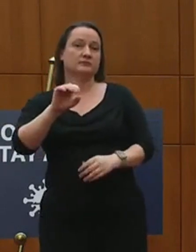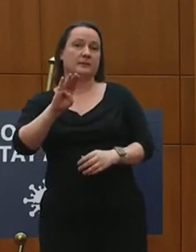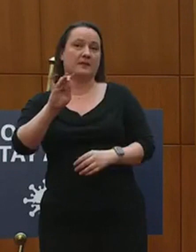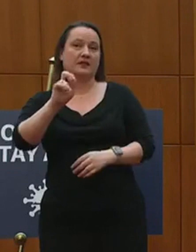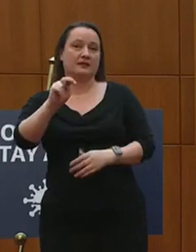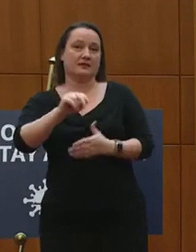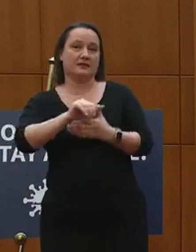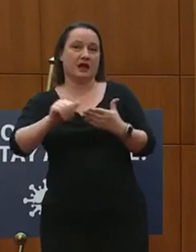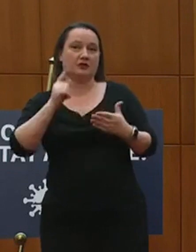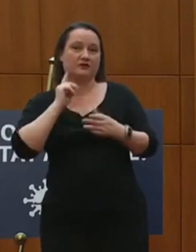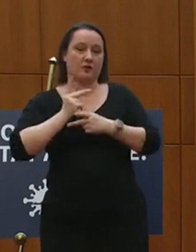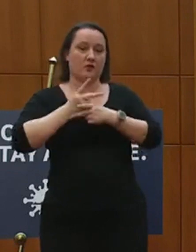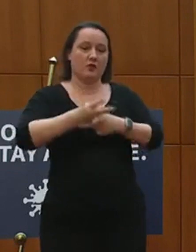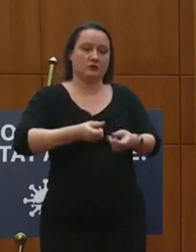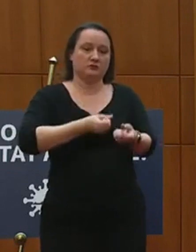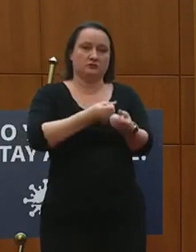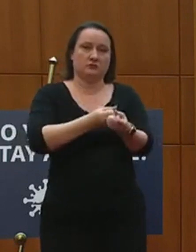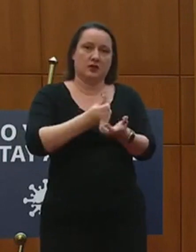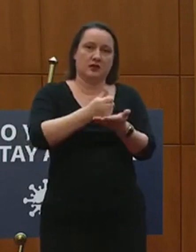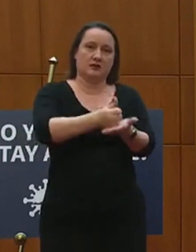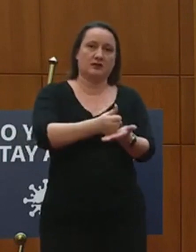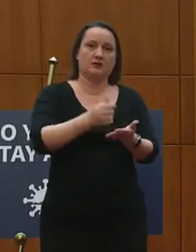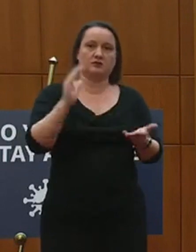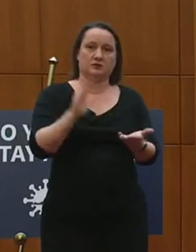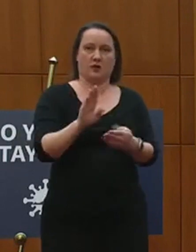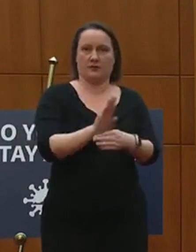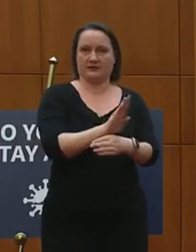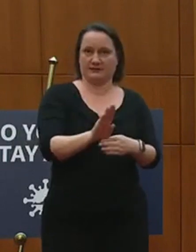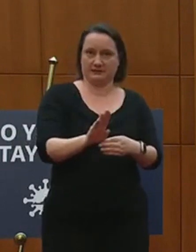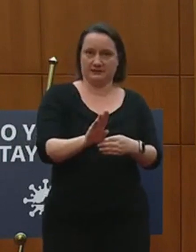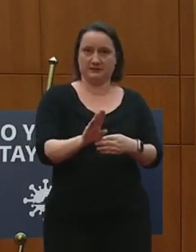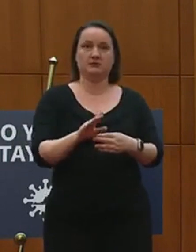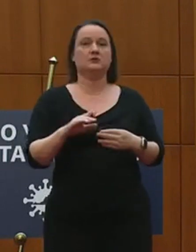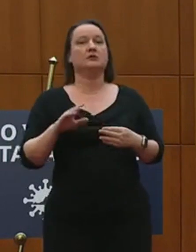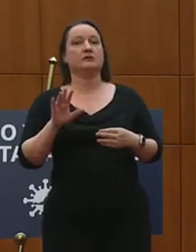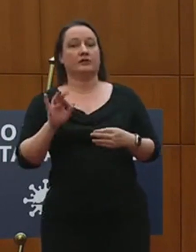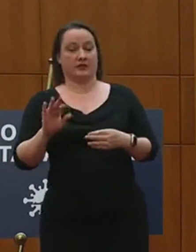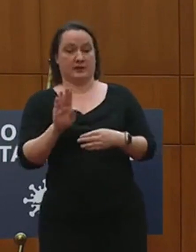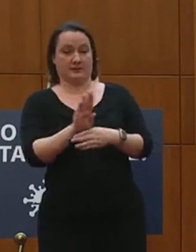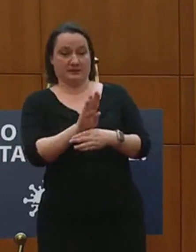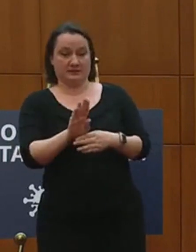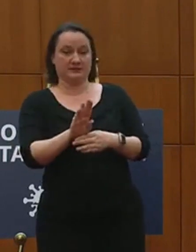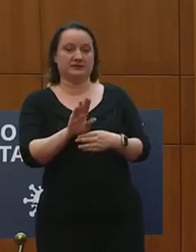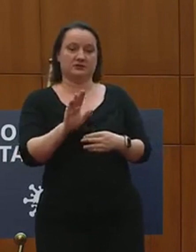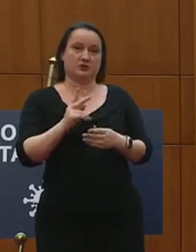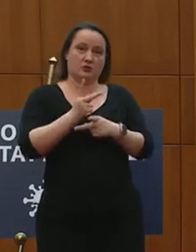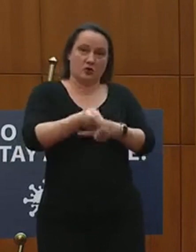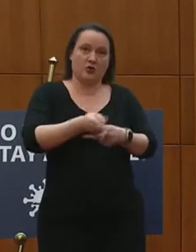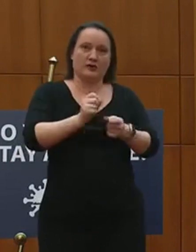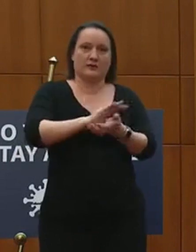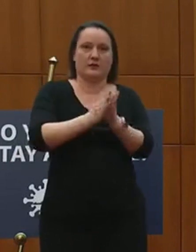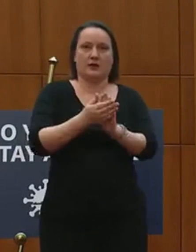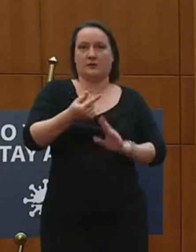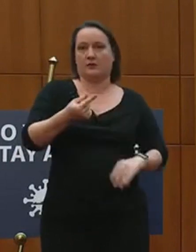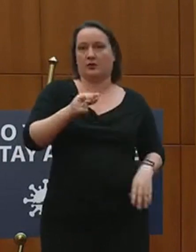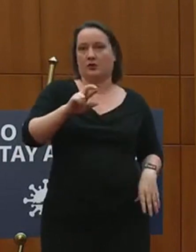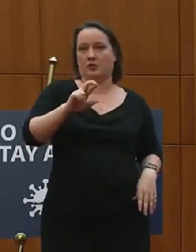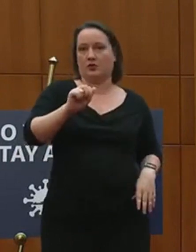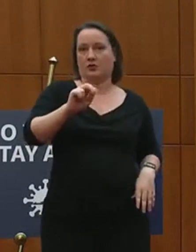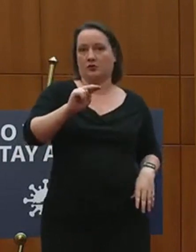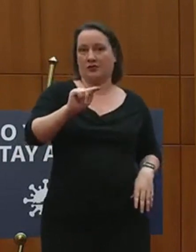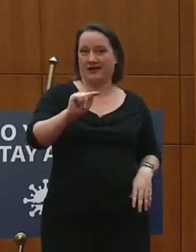and aid to small businesses. And a lot of those provisions allow those loans to be converted to grants if they meet special